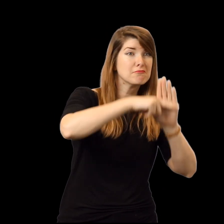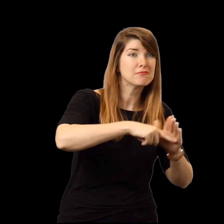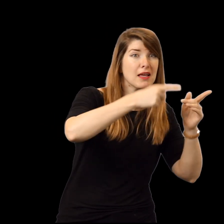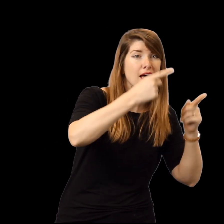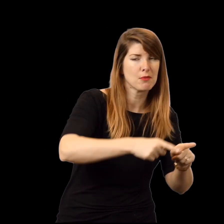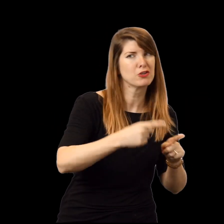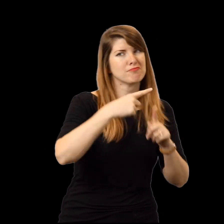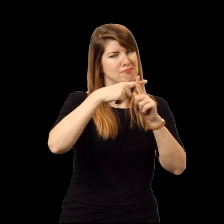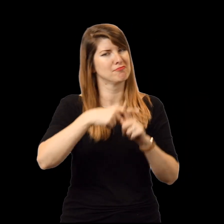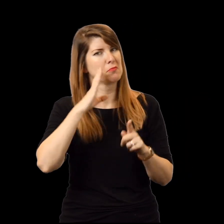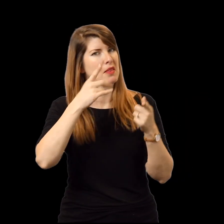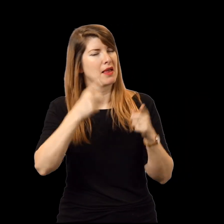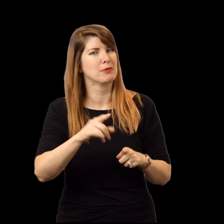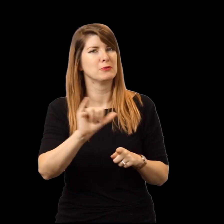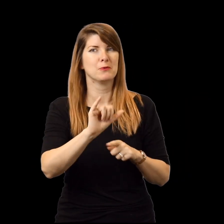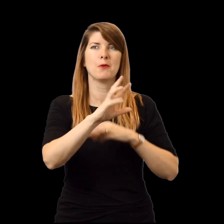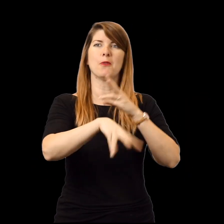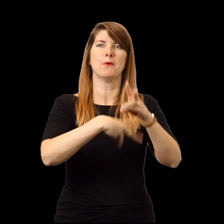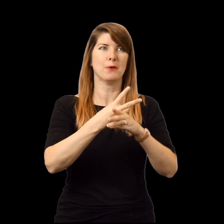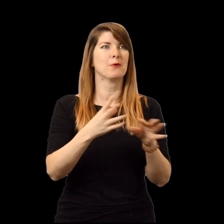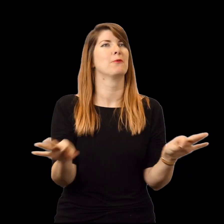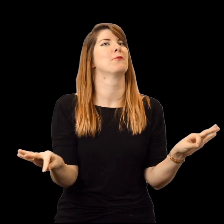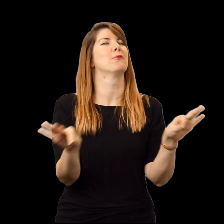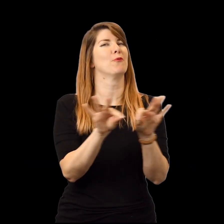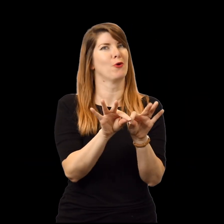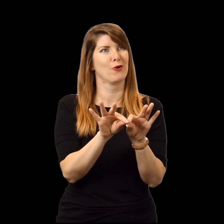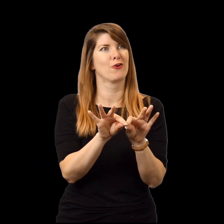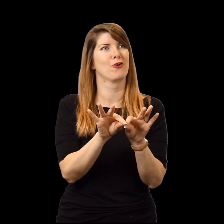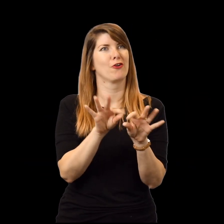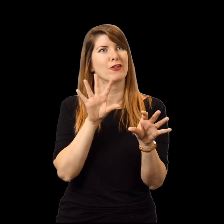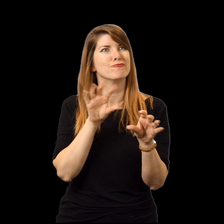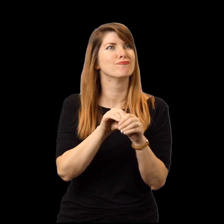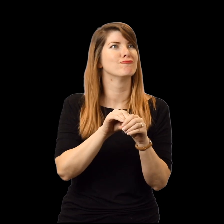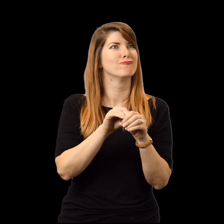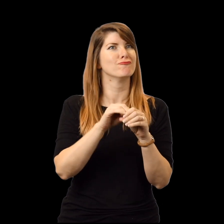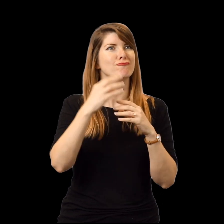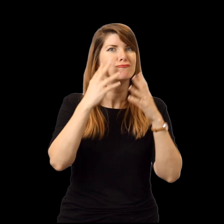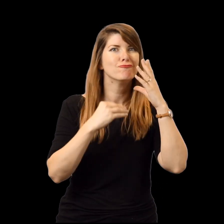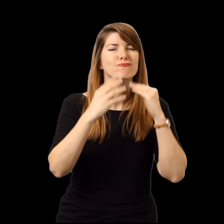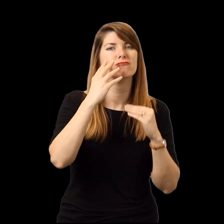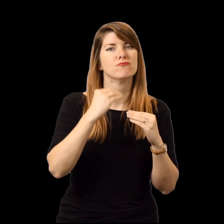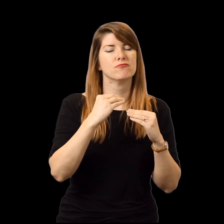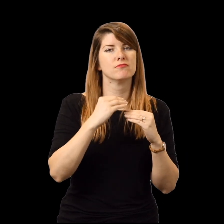will happen too, and the world is worth going into.